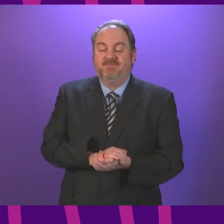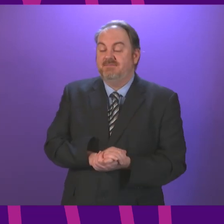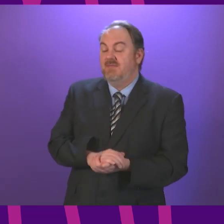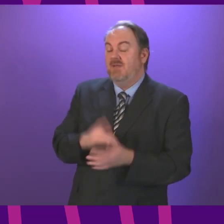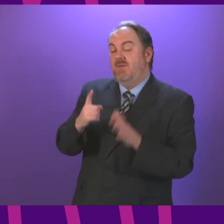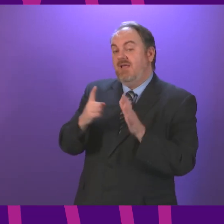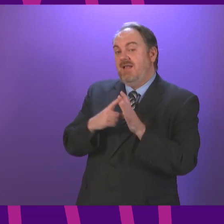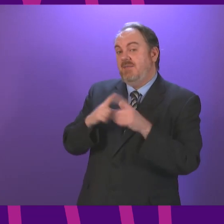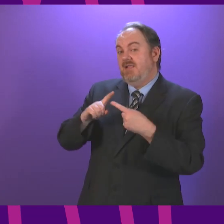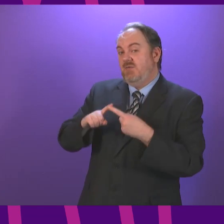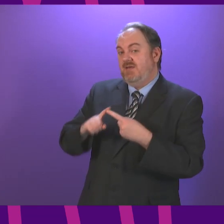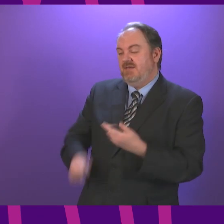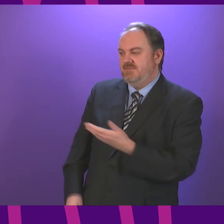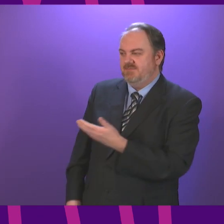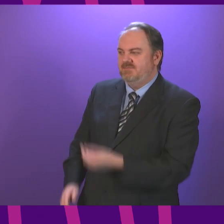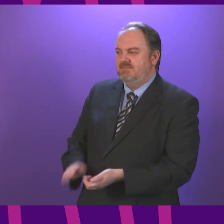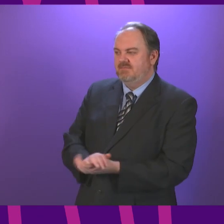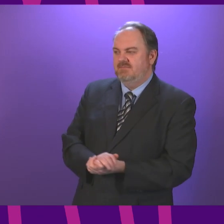to be followed by John Scott.